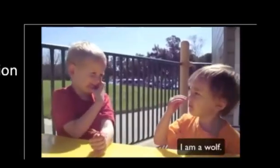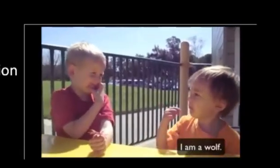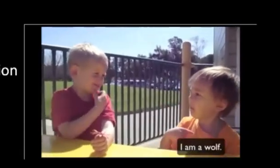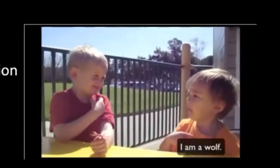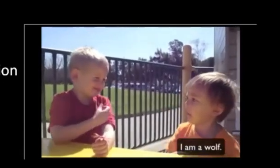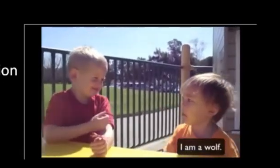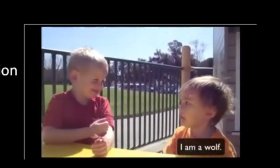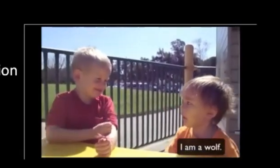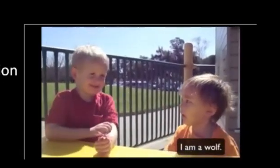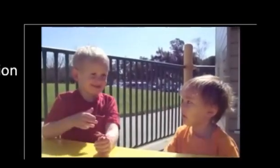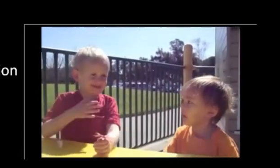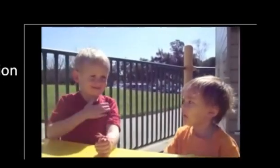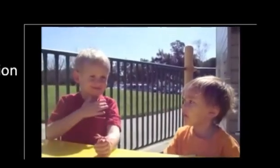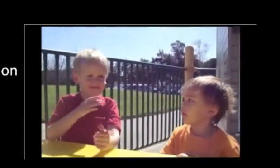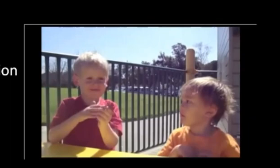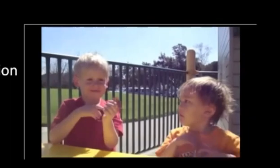I am a wolf.